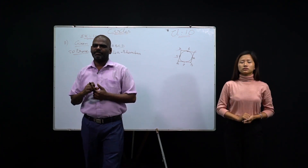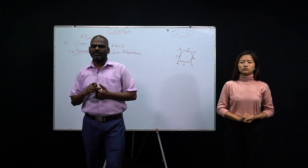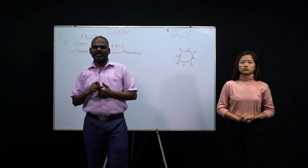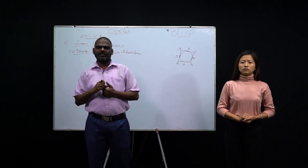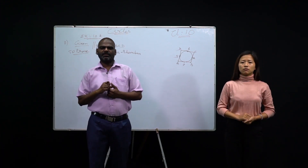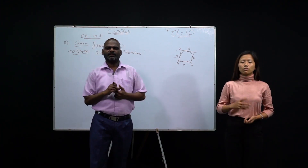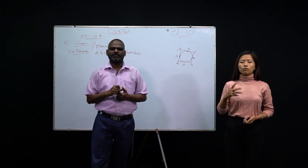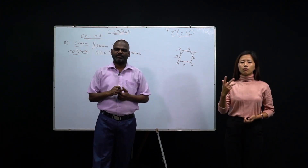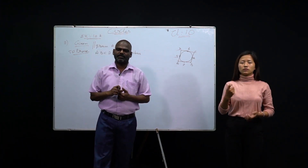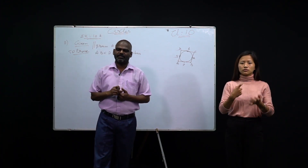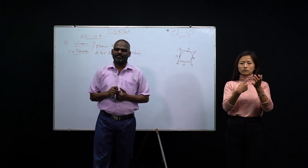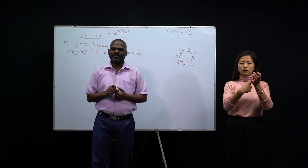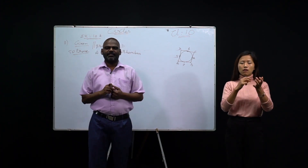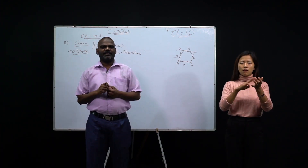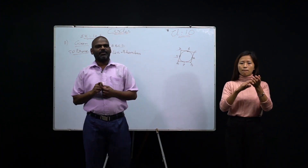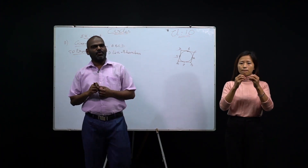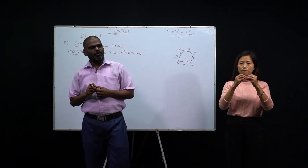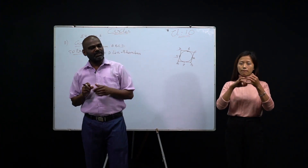Yes.